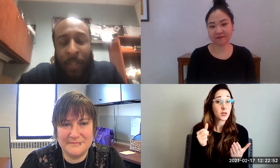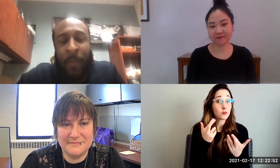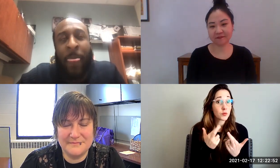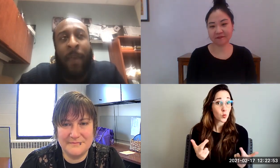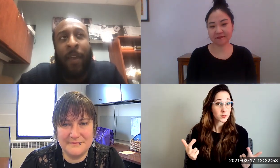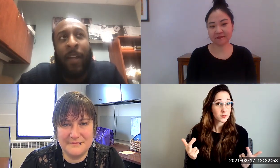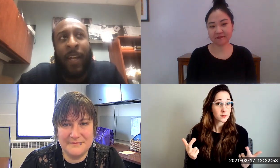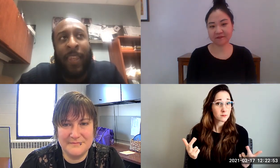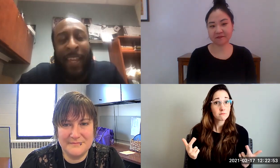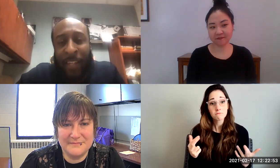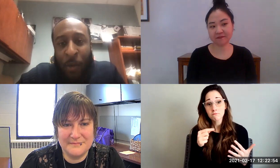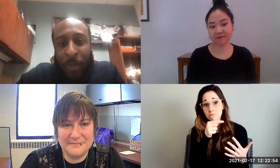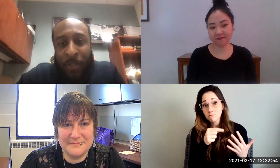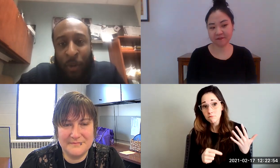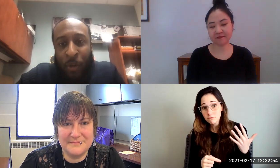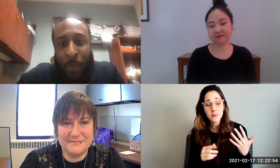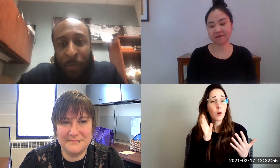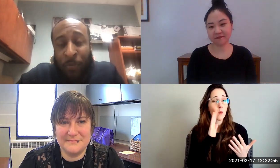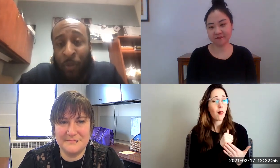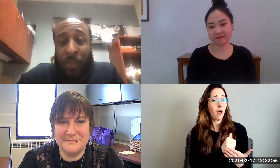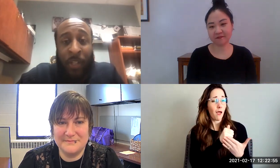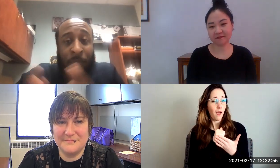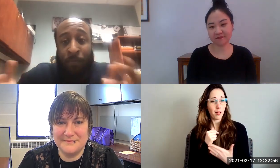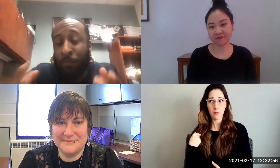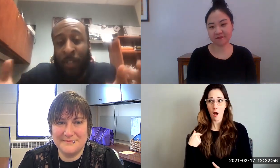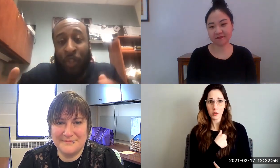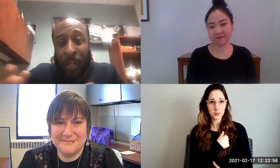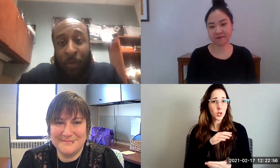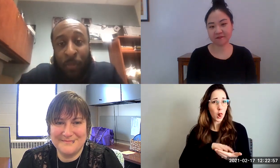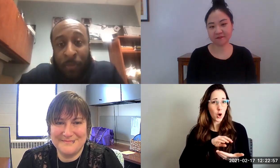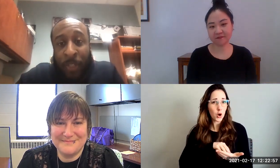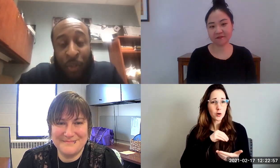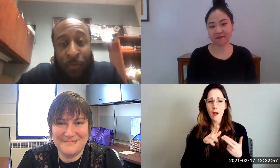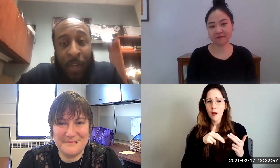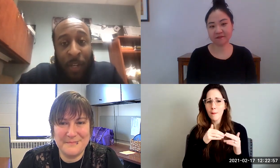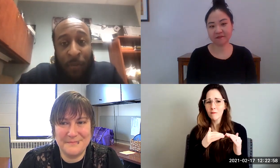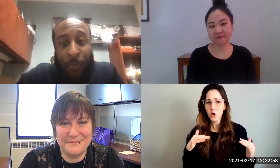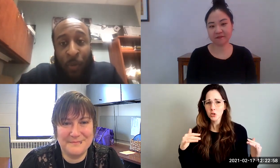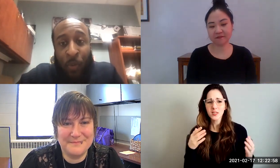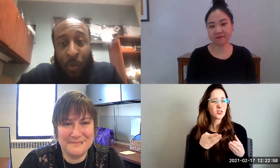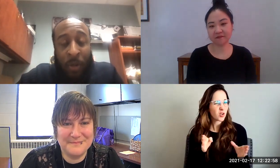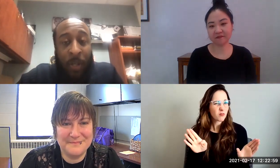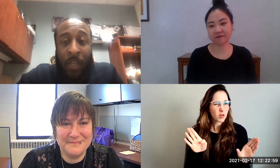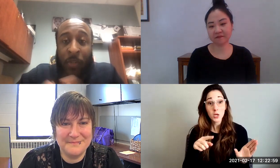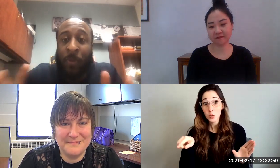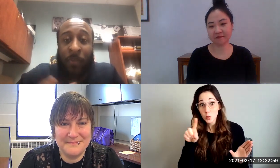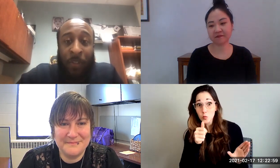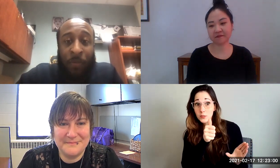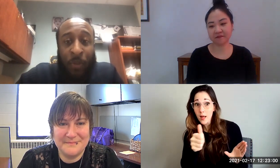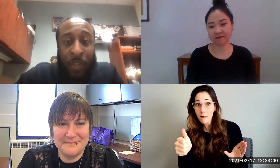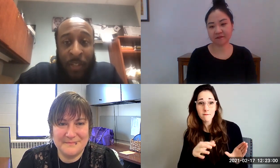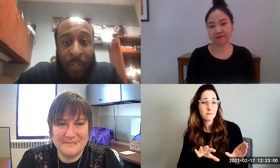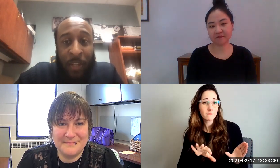resources that could help us learn about diversity in general that you found helpful, or